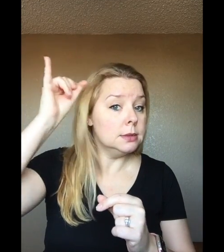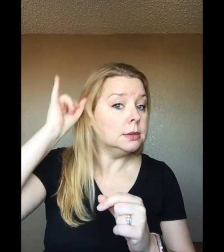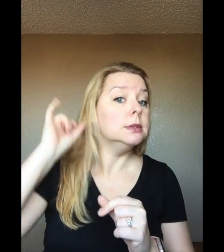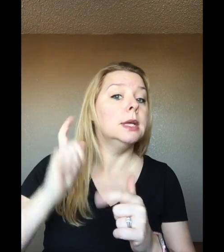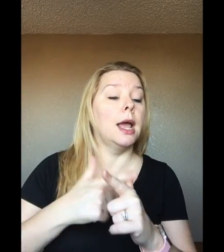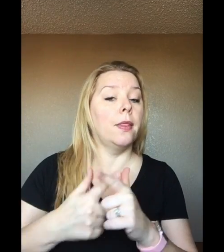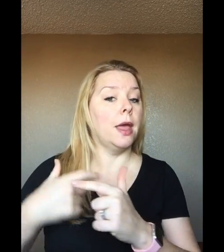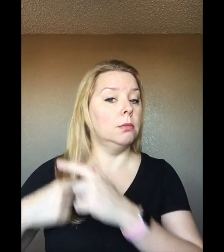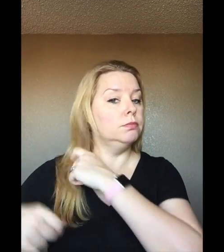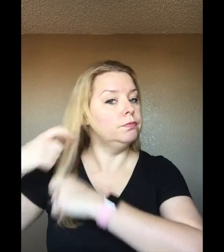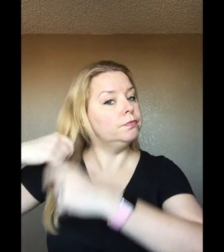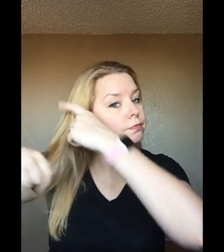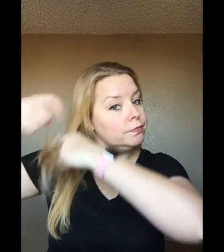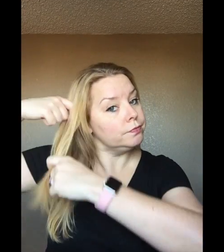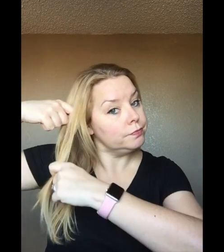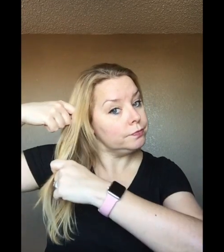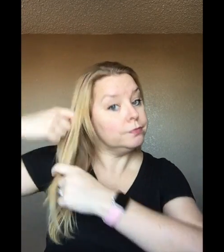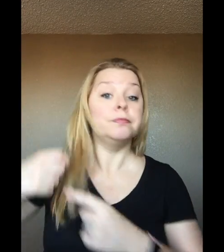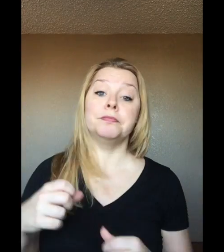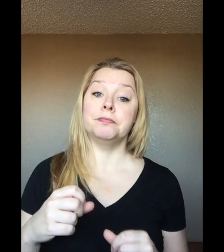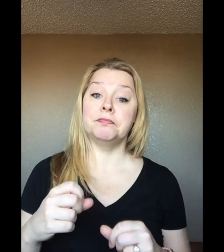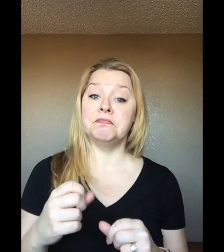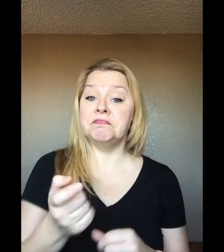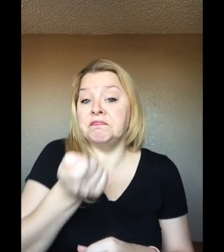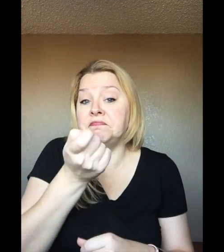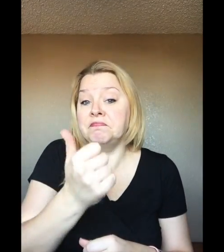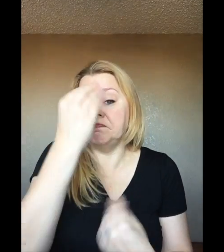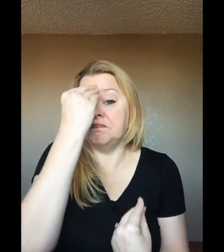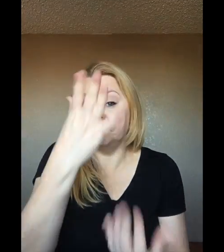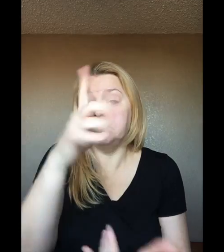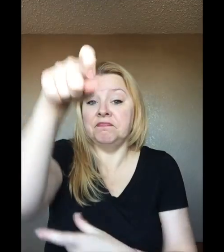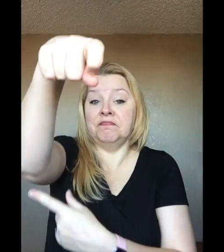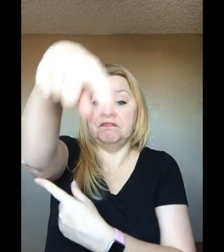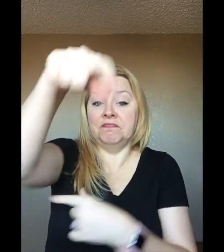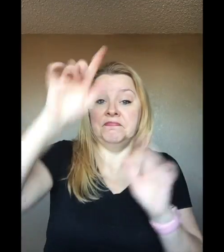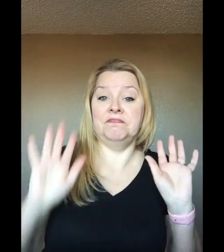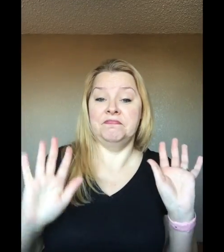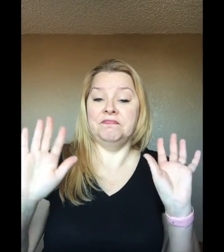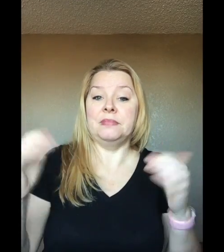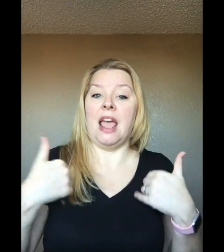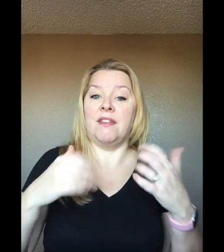head, and then work your conditioner from the ends up. Just a little tip from me